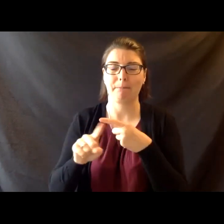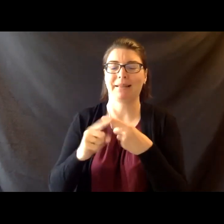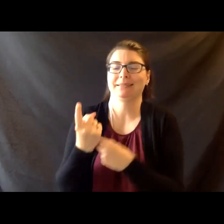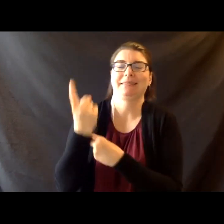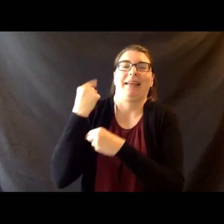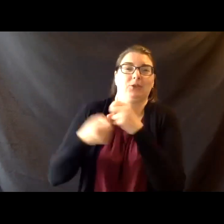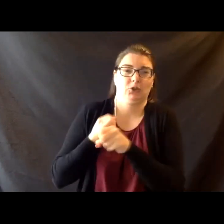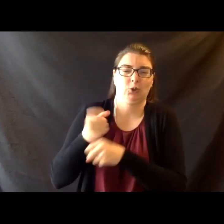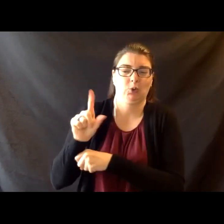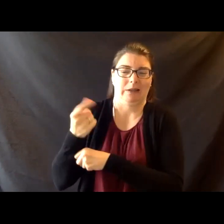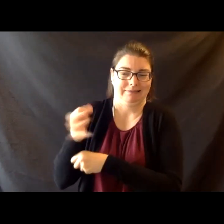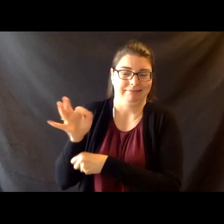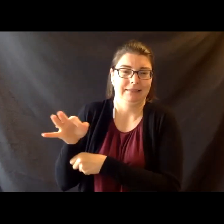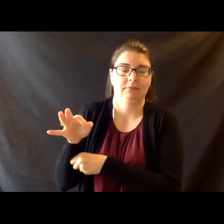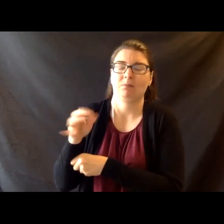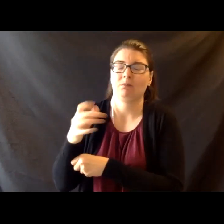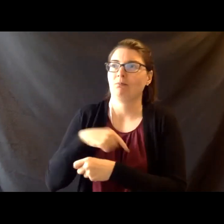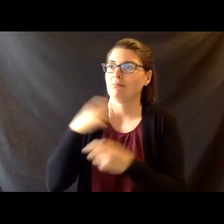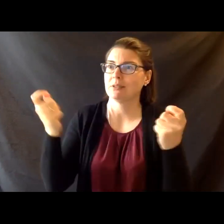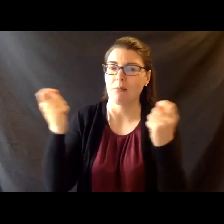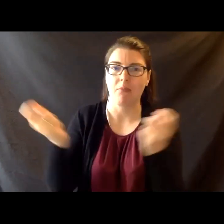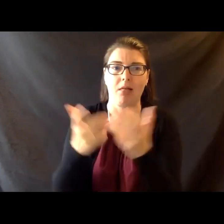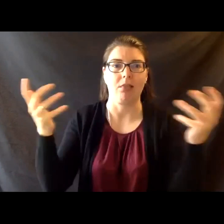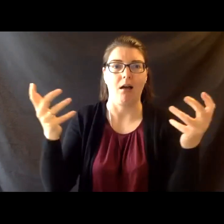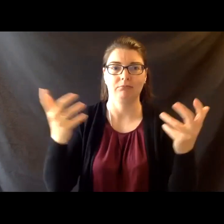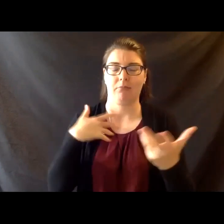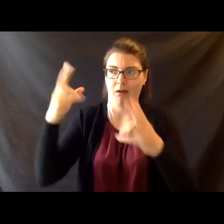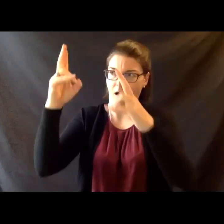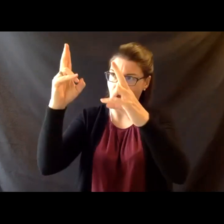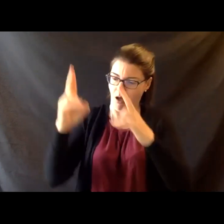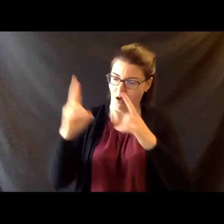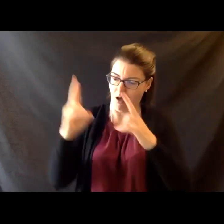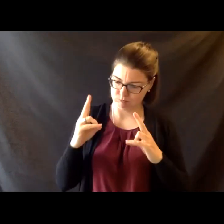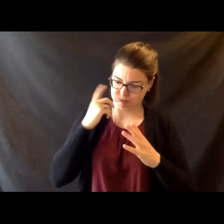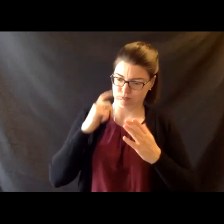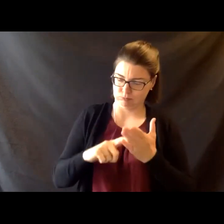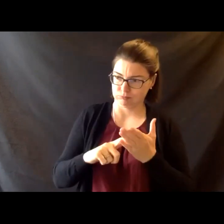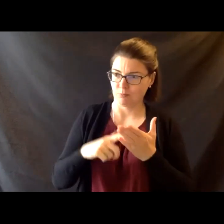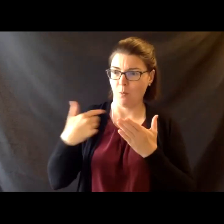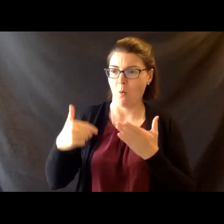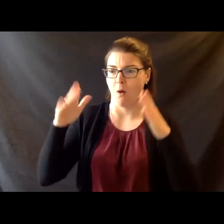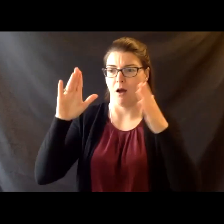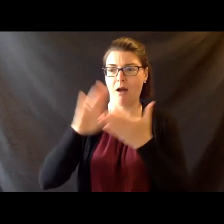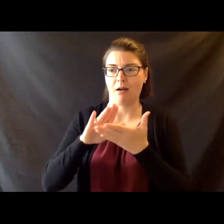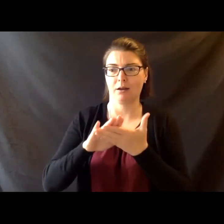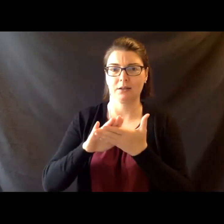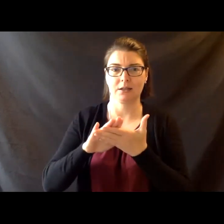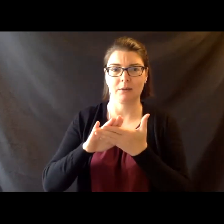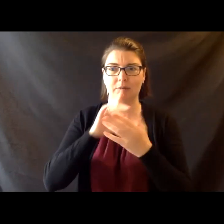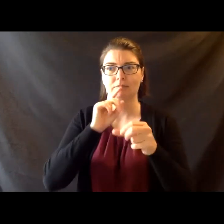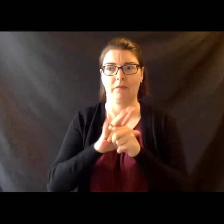to celebrate. I'm honored to recognize the remarkable achievements of these scholars and of our